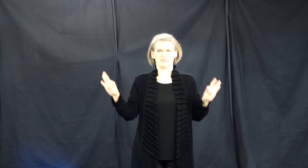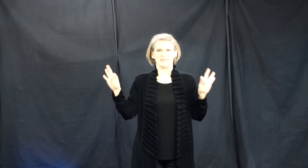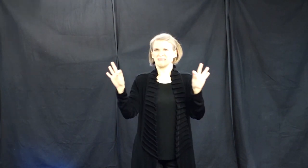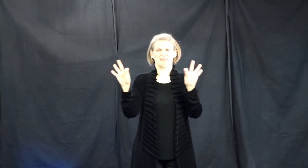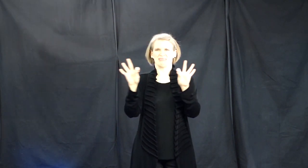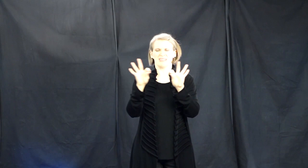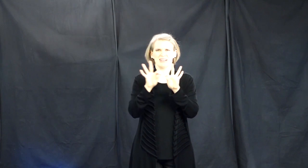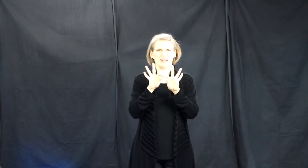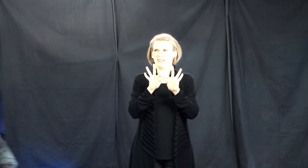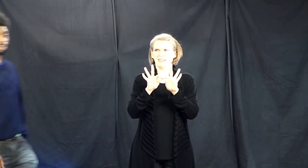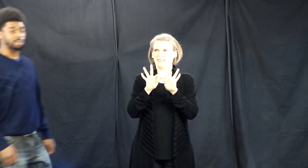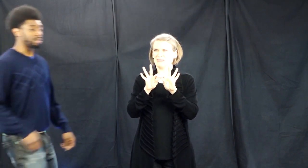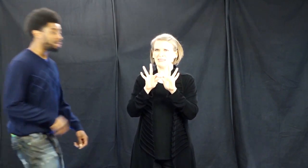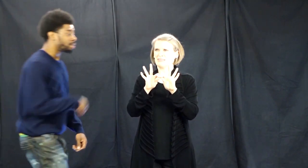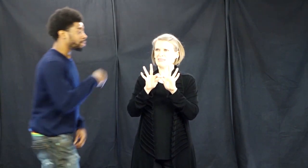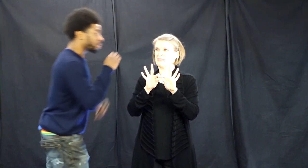as large.